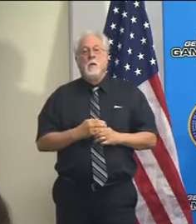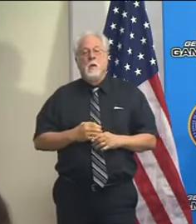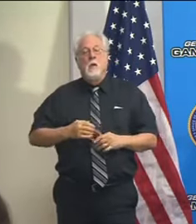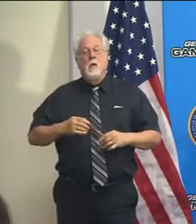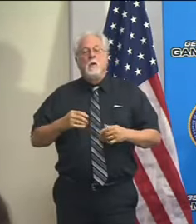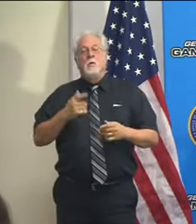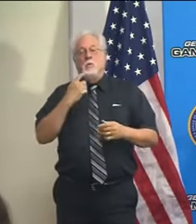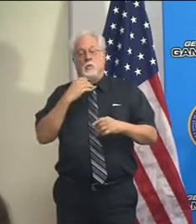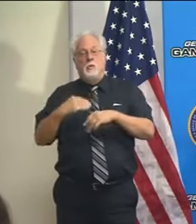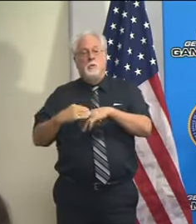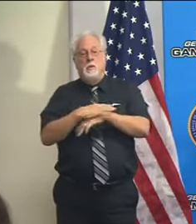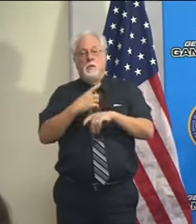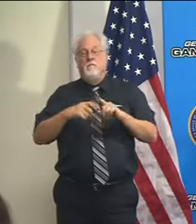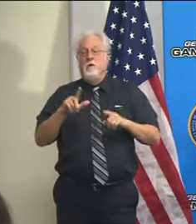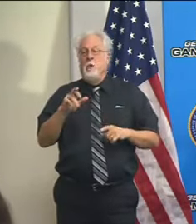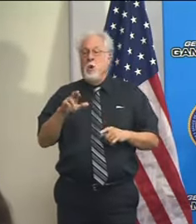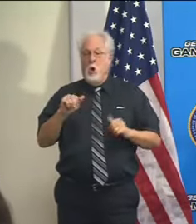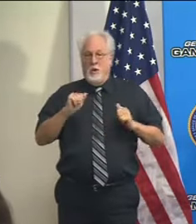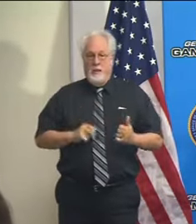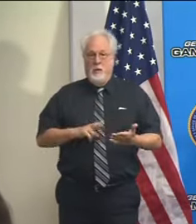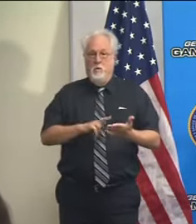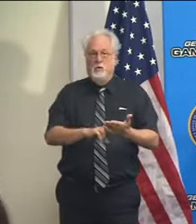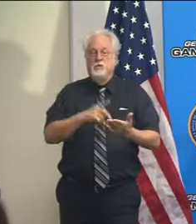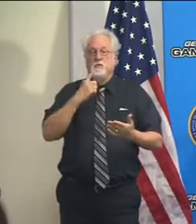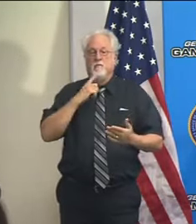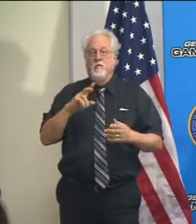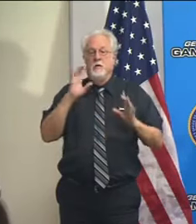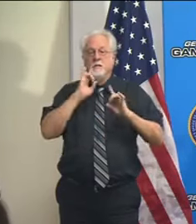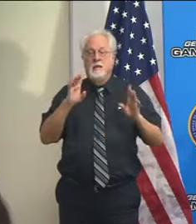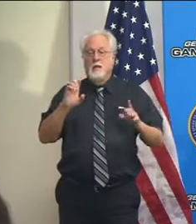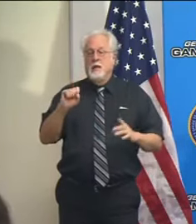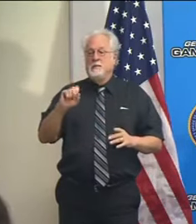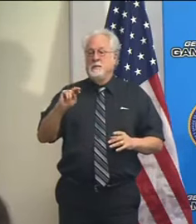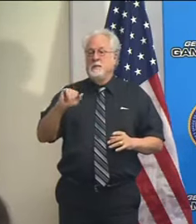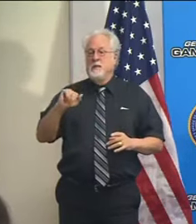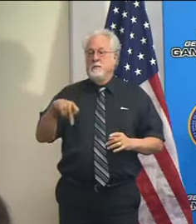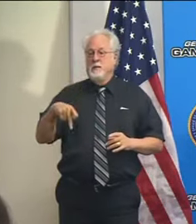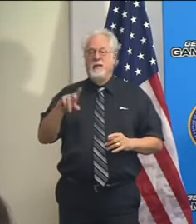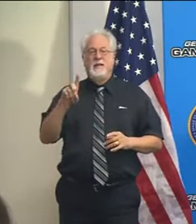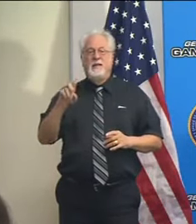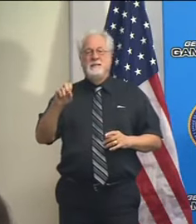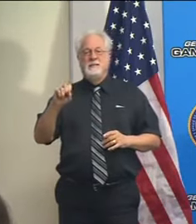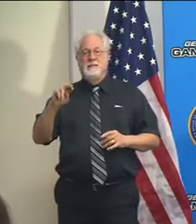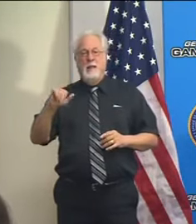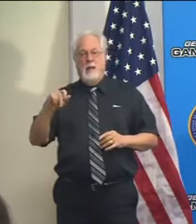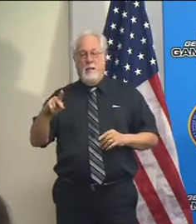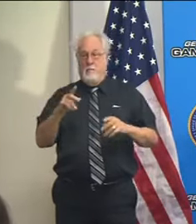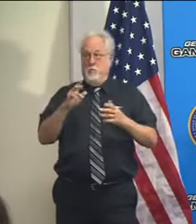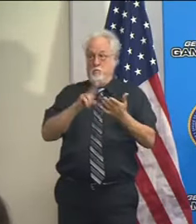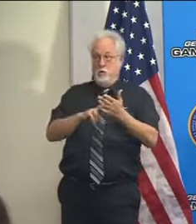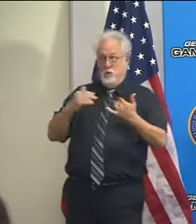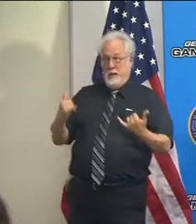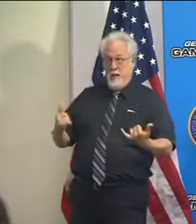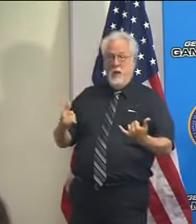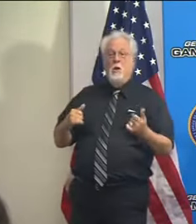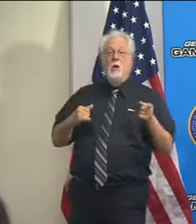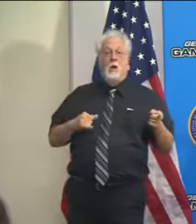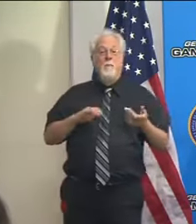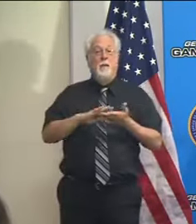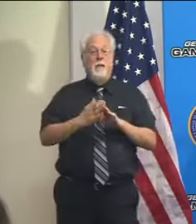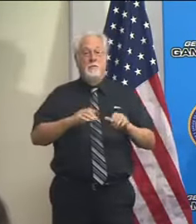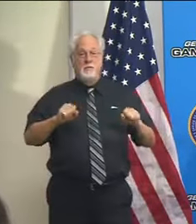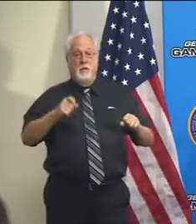Those impacted by Laura can register for disaster SNAP benefits now and be ready if DSNAP becomes